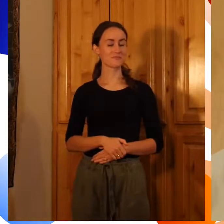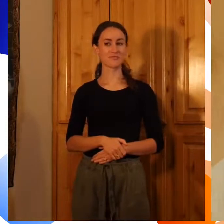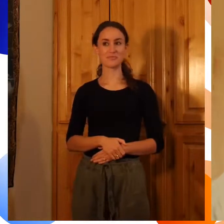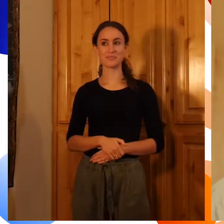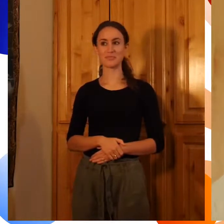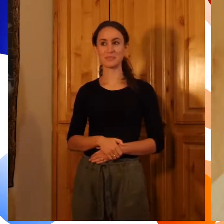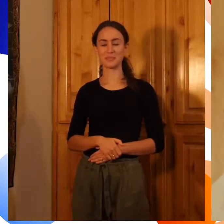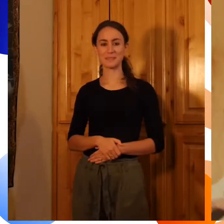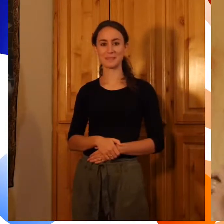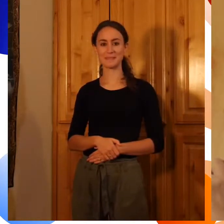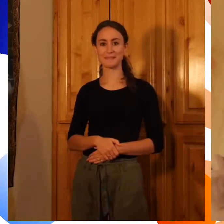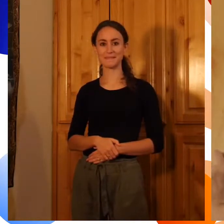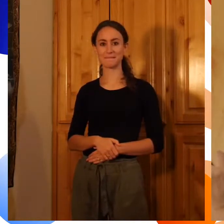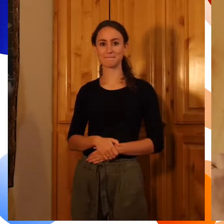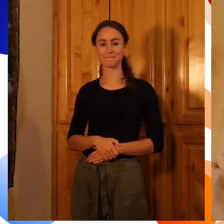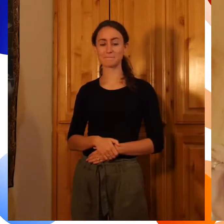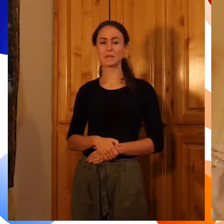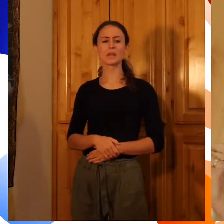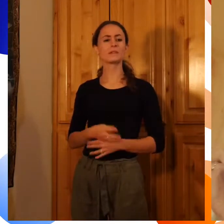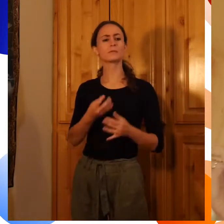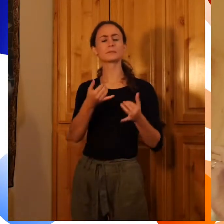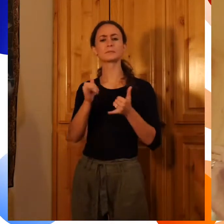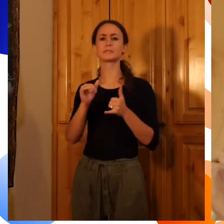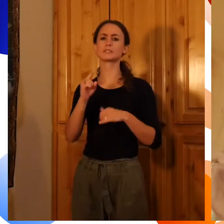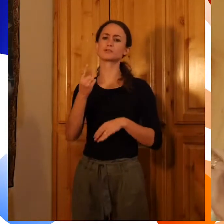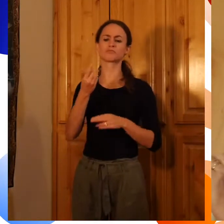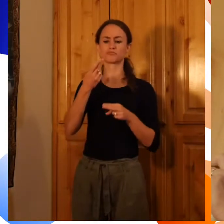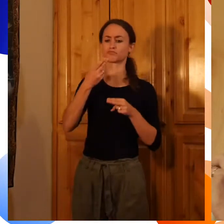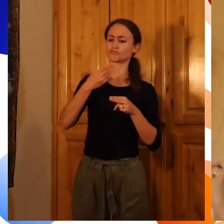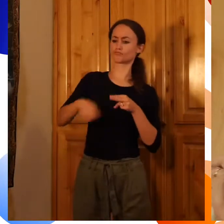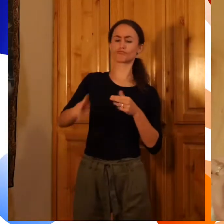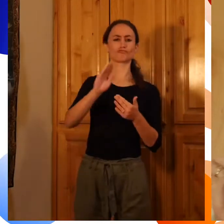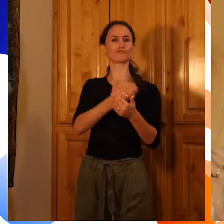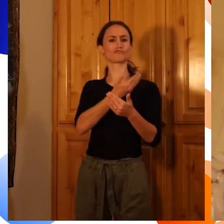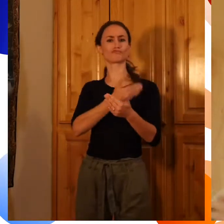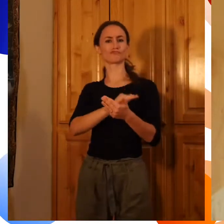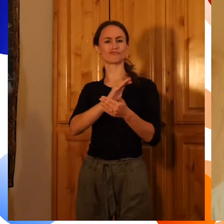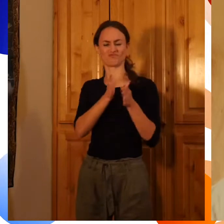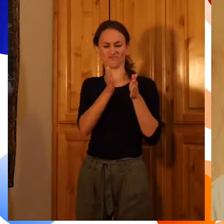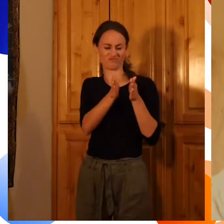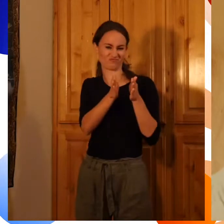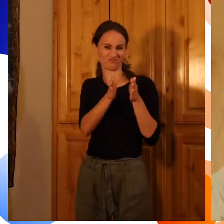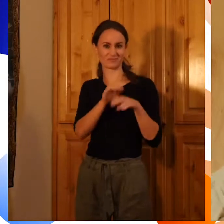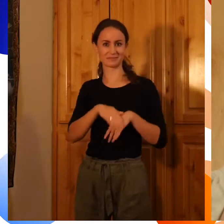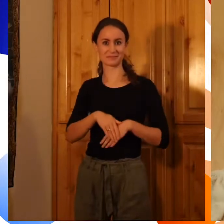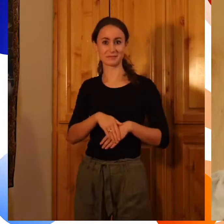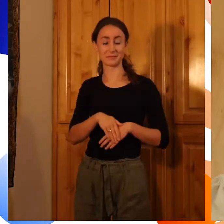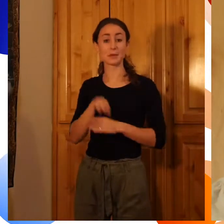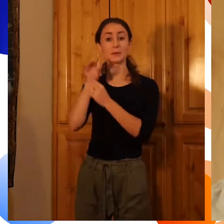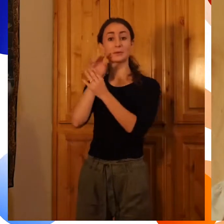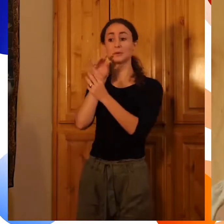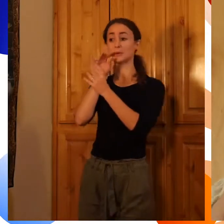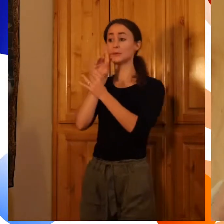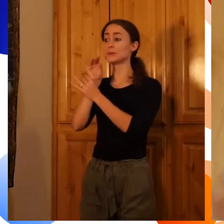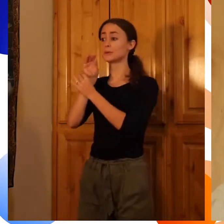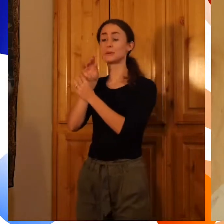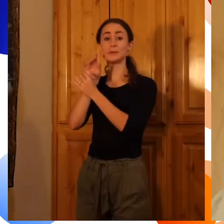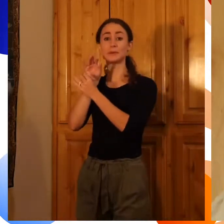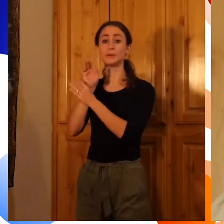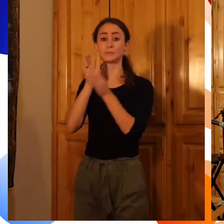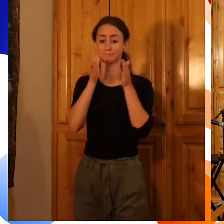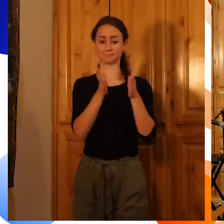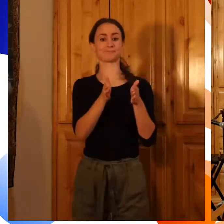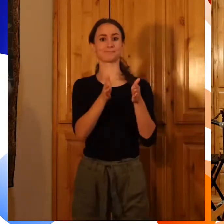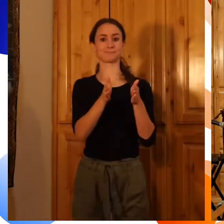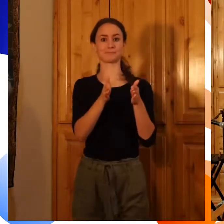two of music when into the clearing ran two angry